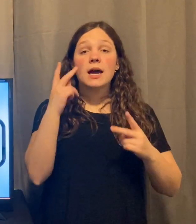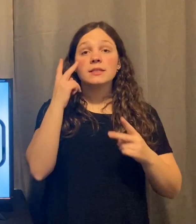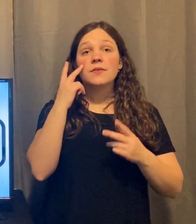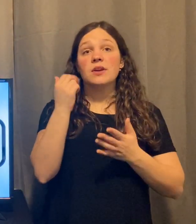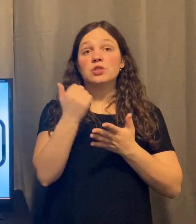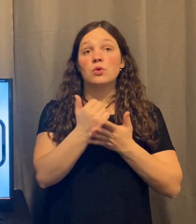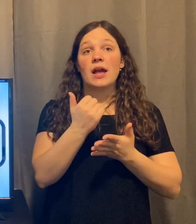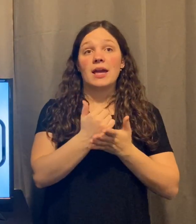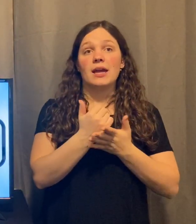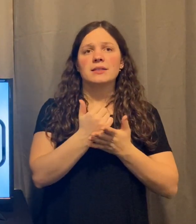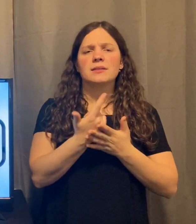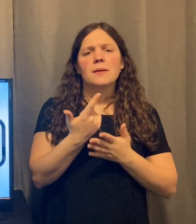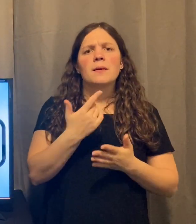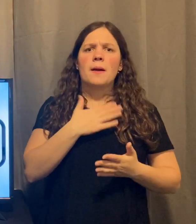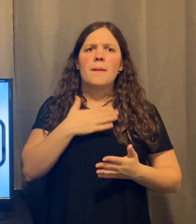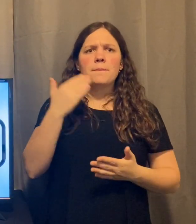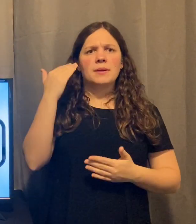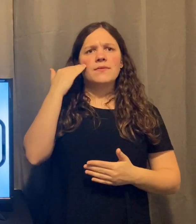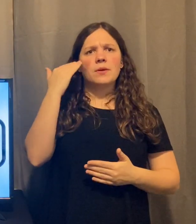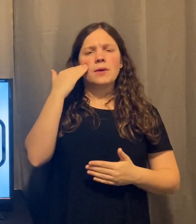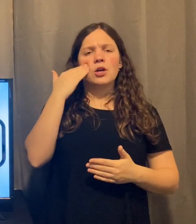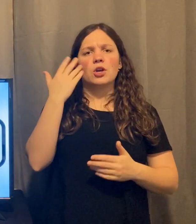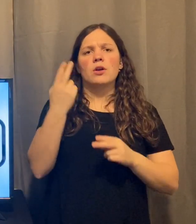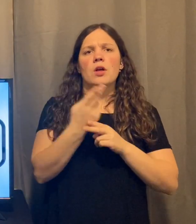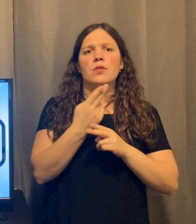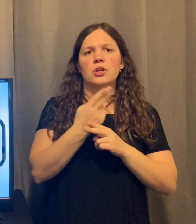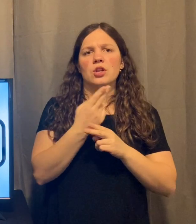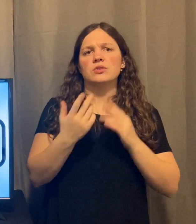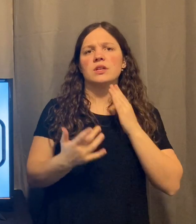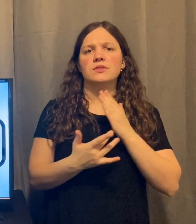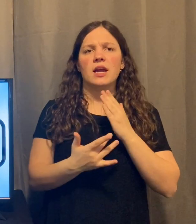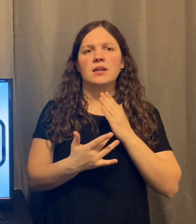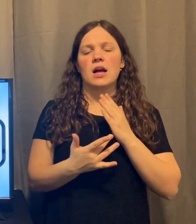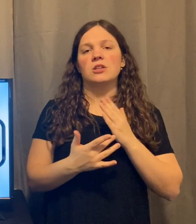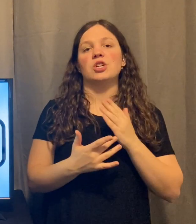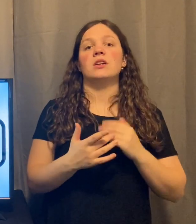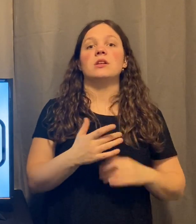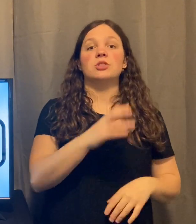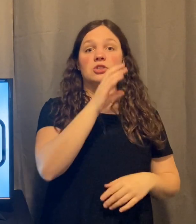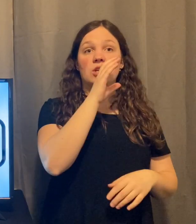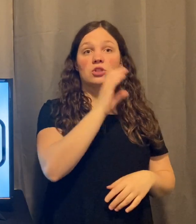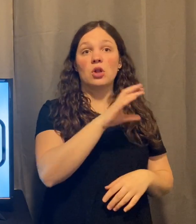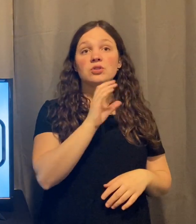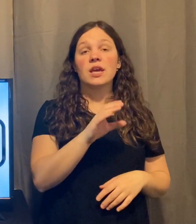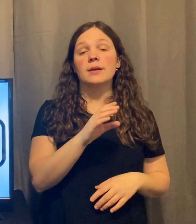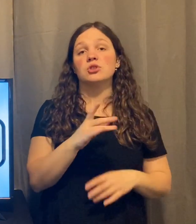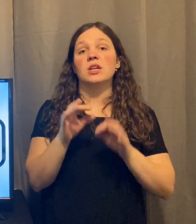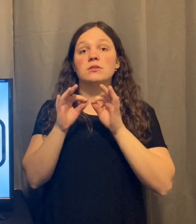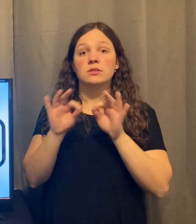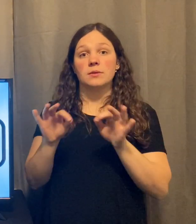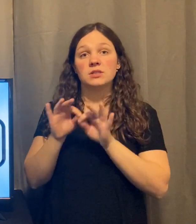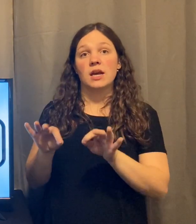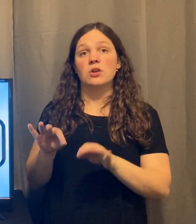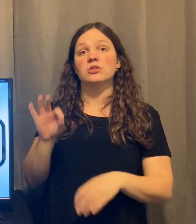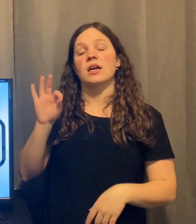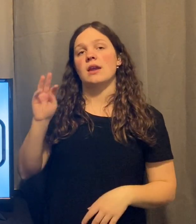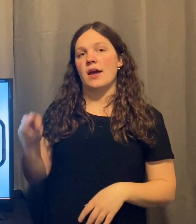Besides visual aids, be familiar with the use of technology such as closed captioning, subtitles, and